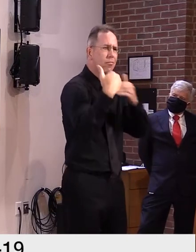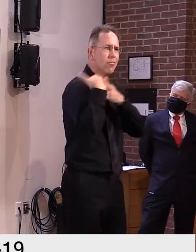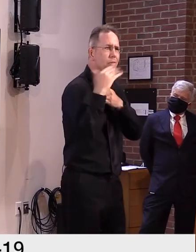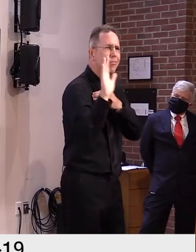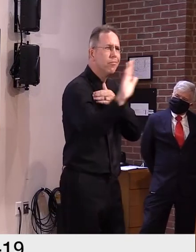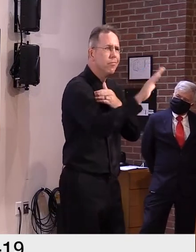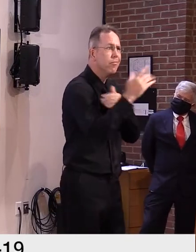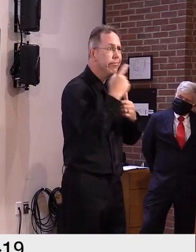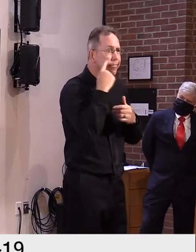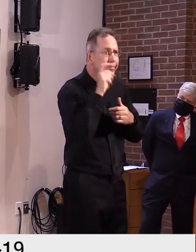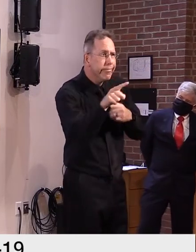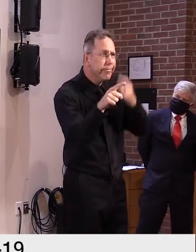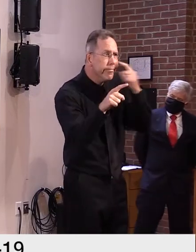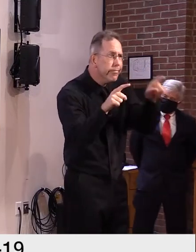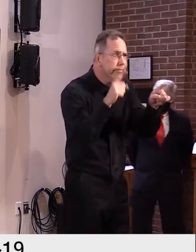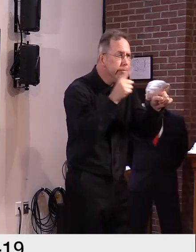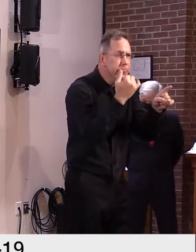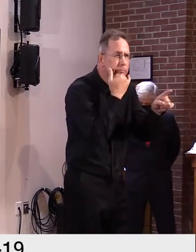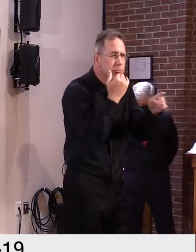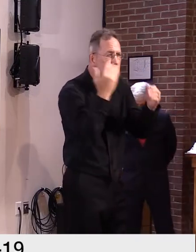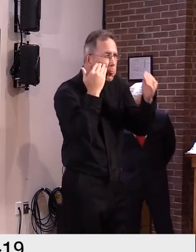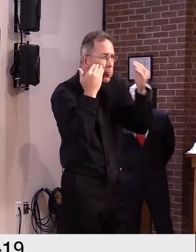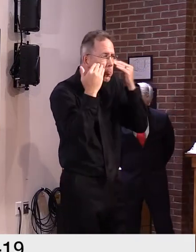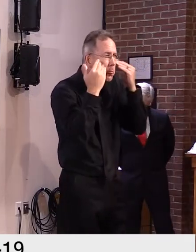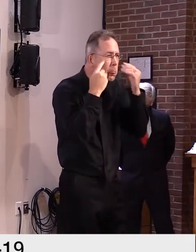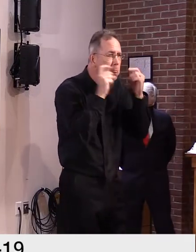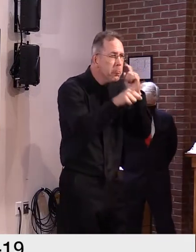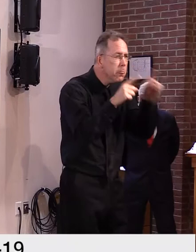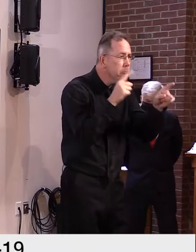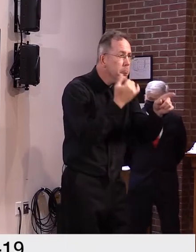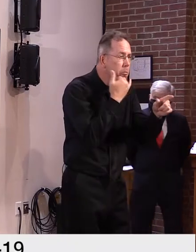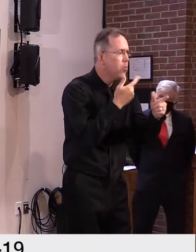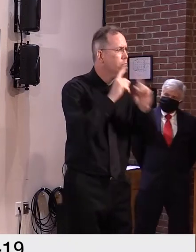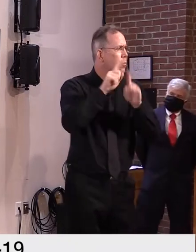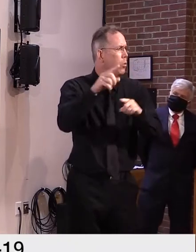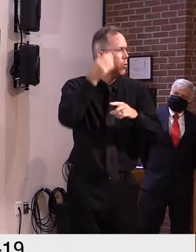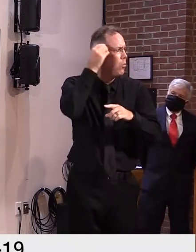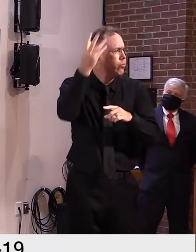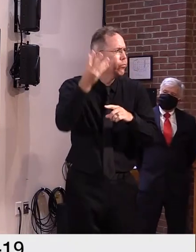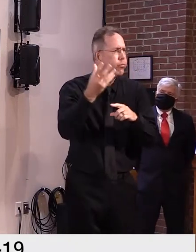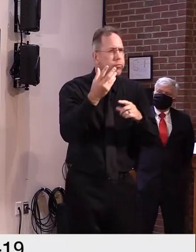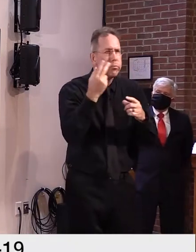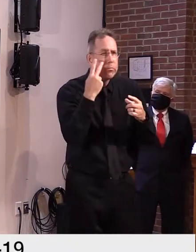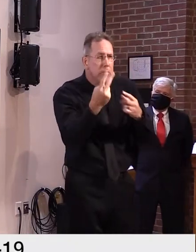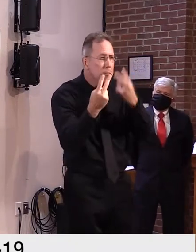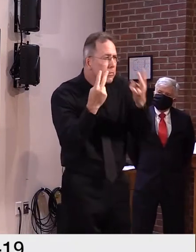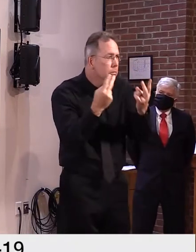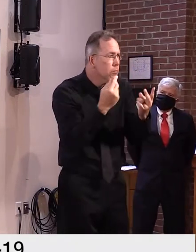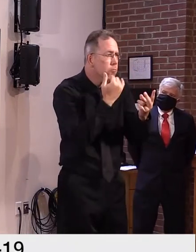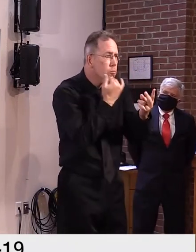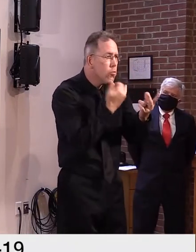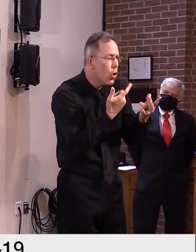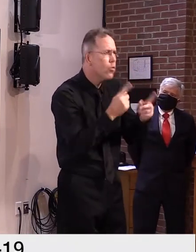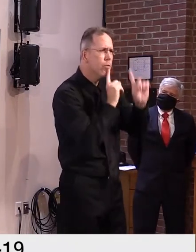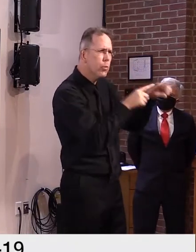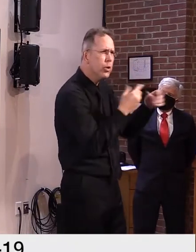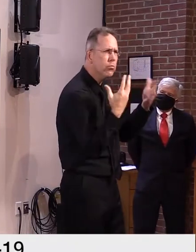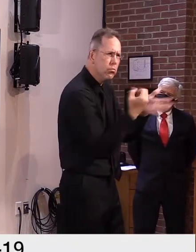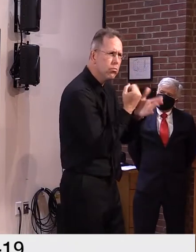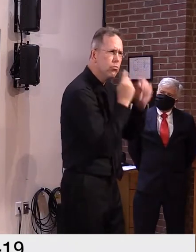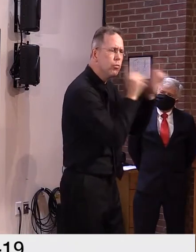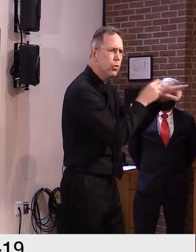that we're aware of what's going on, either what we see and report that. But also, it's